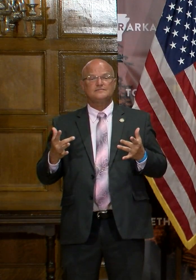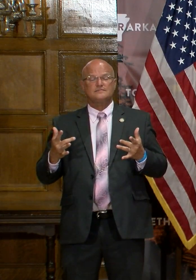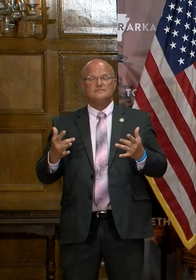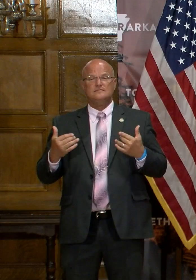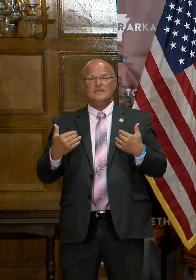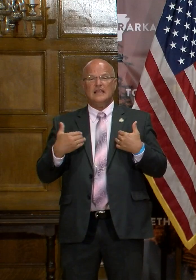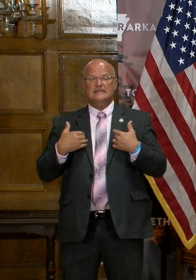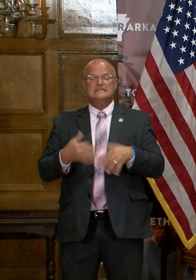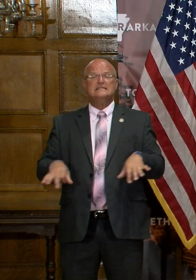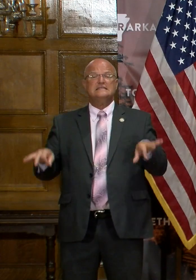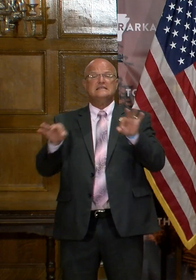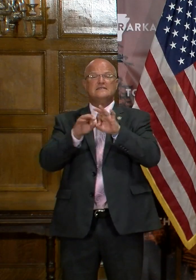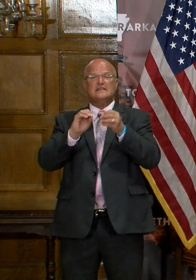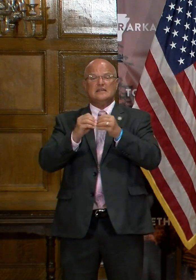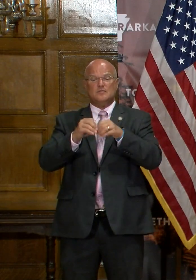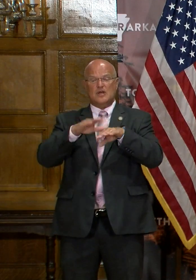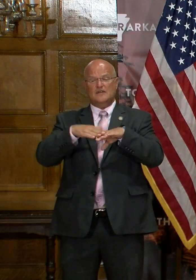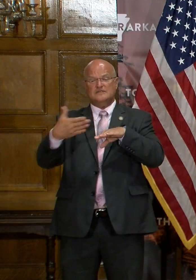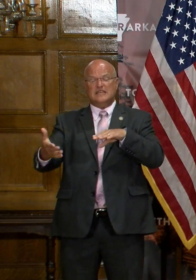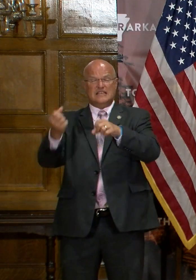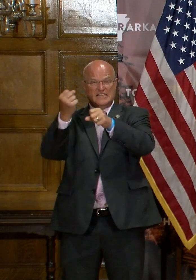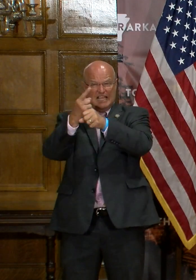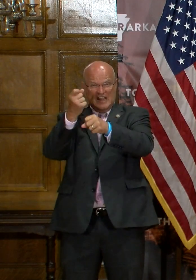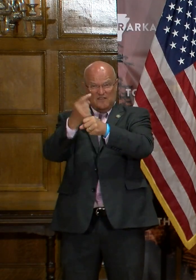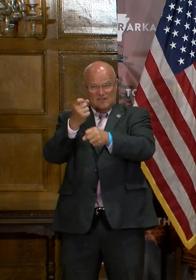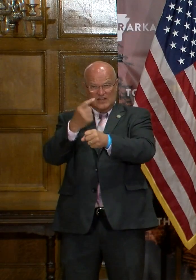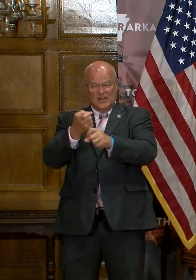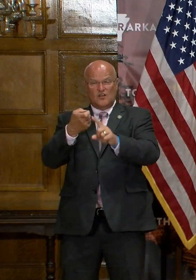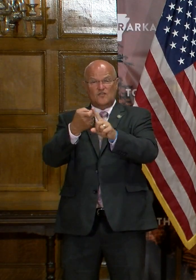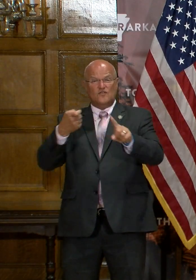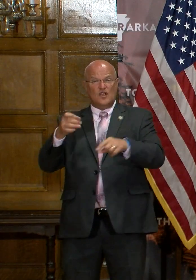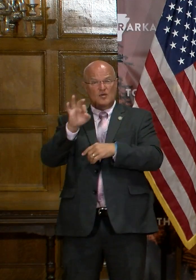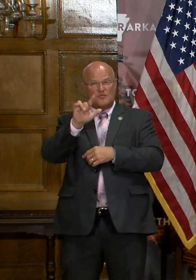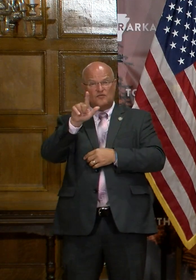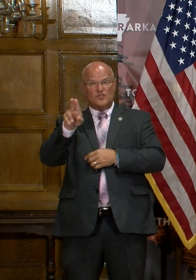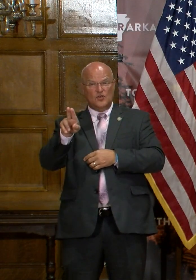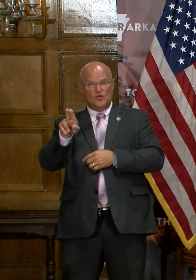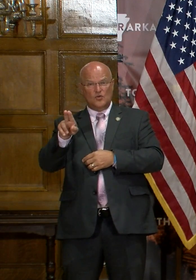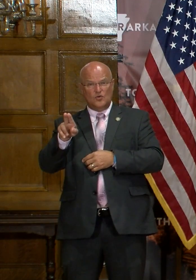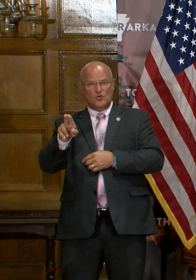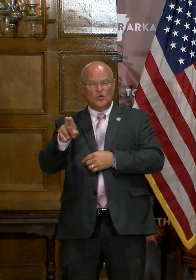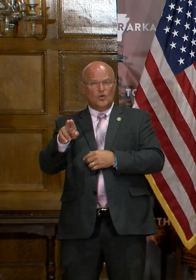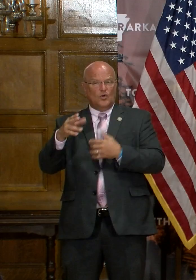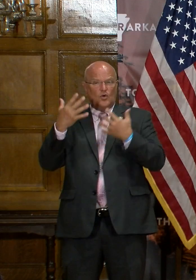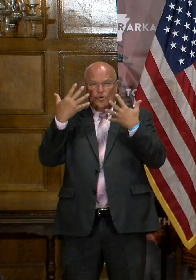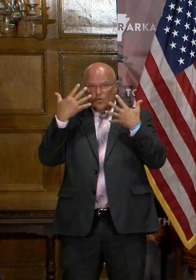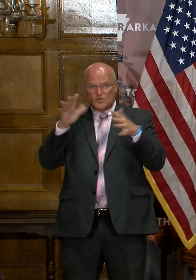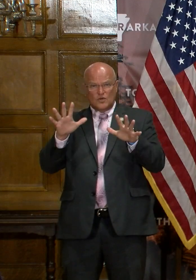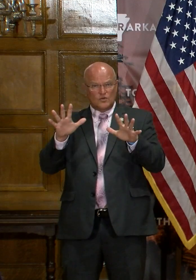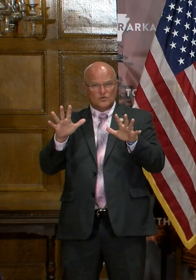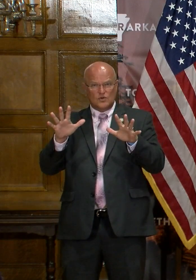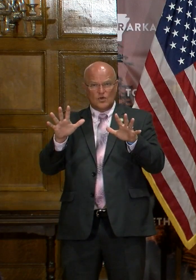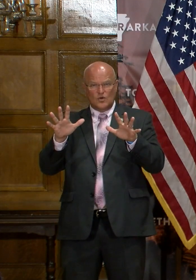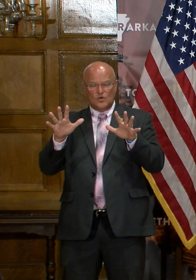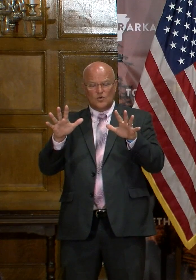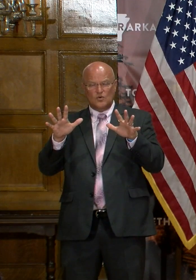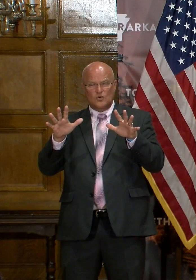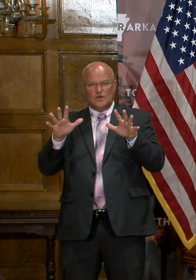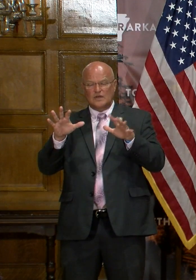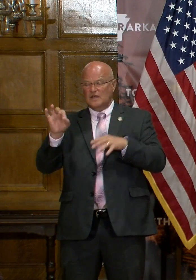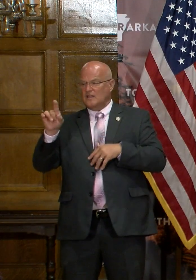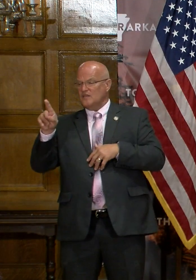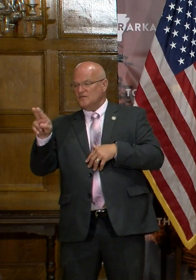there are a significant number of deaths each year from influenza. We don't know what the confluence of